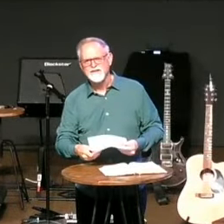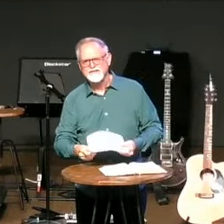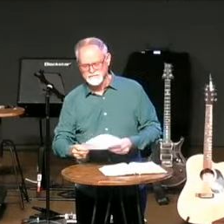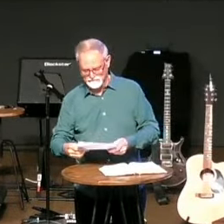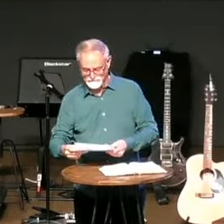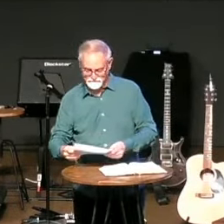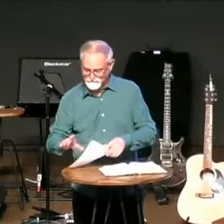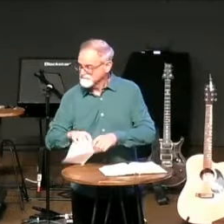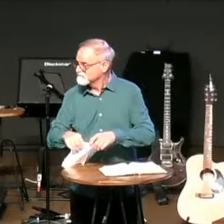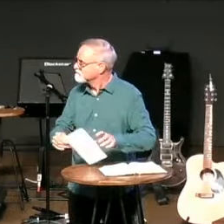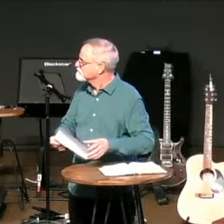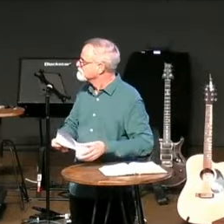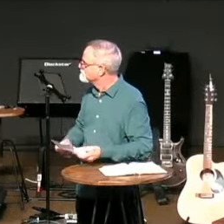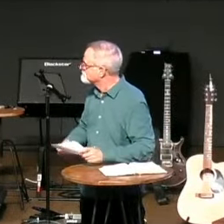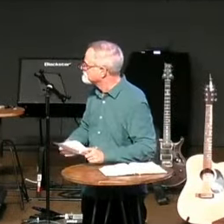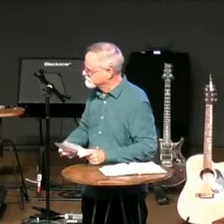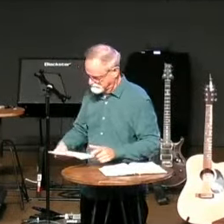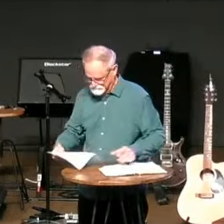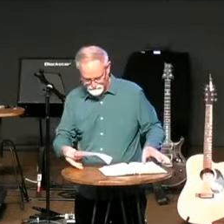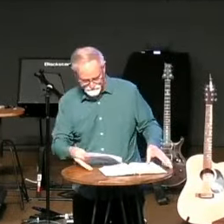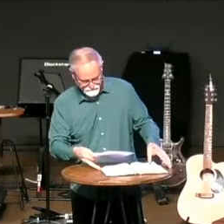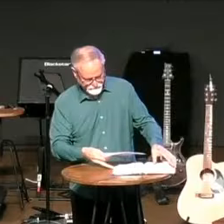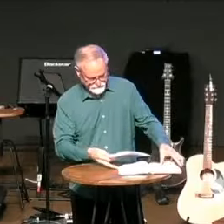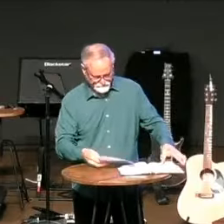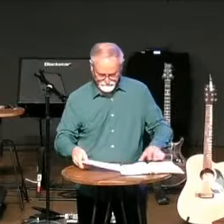Is someone up there? Wave at me.